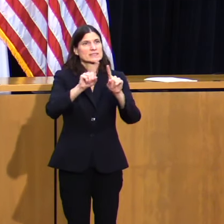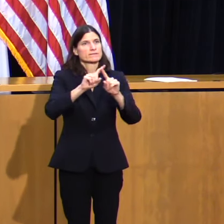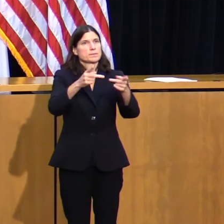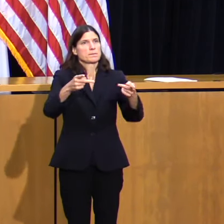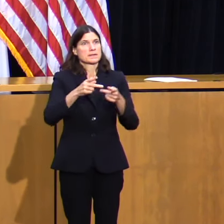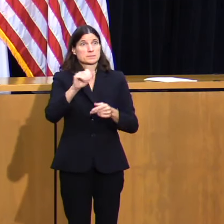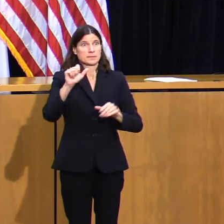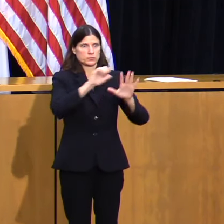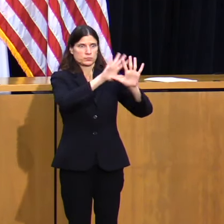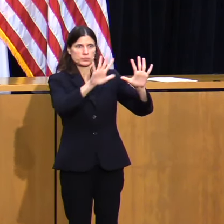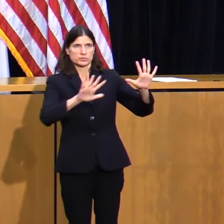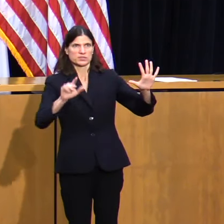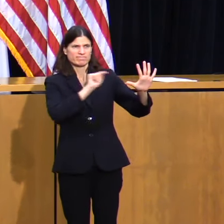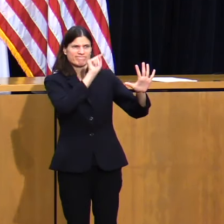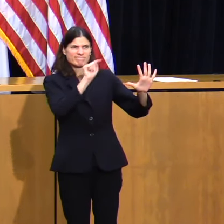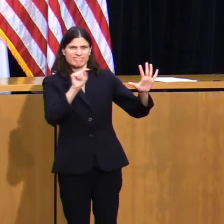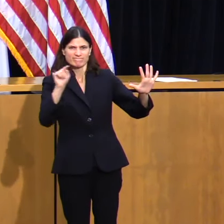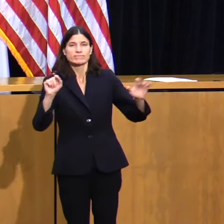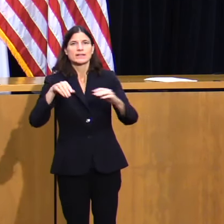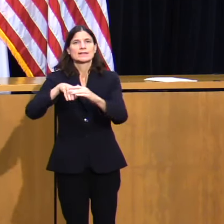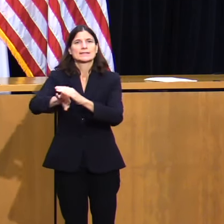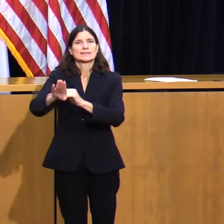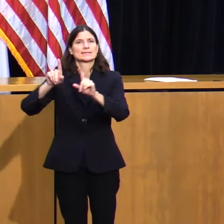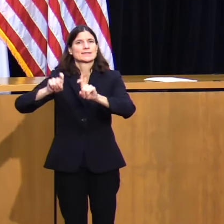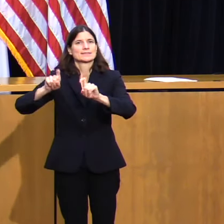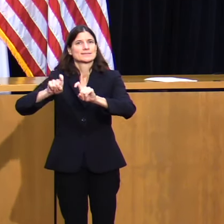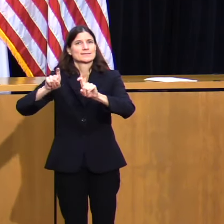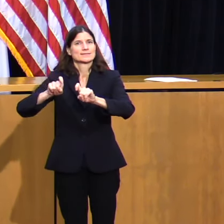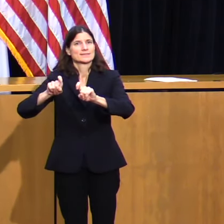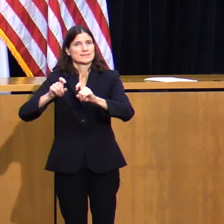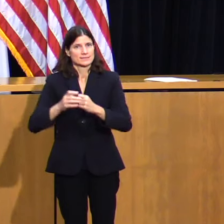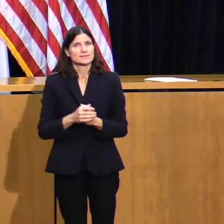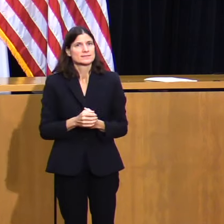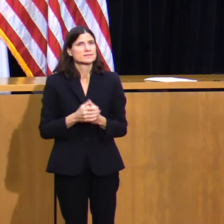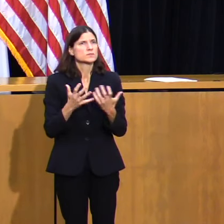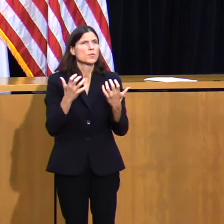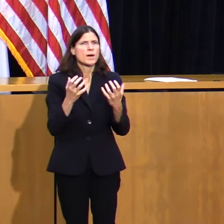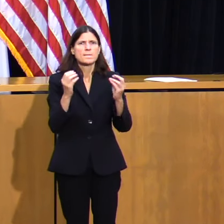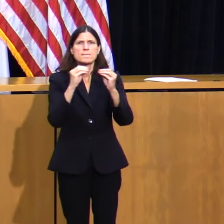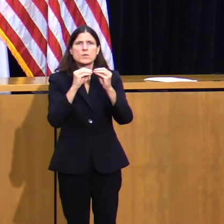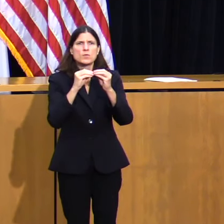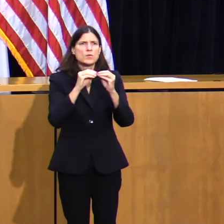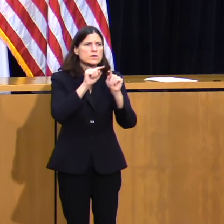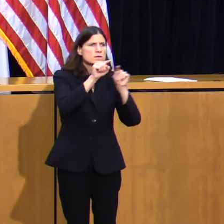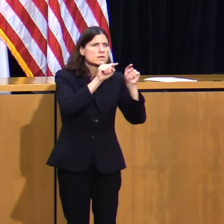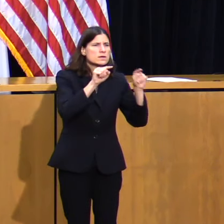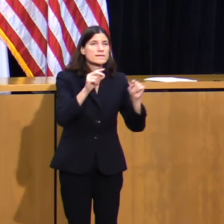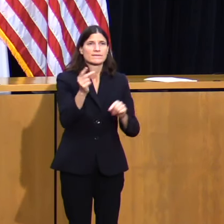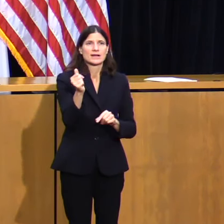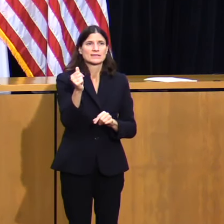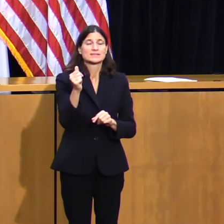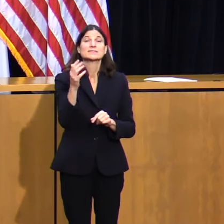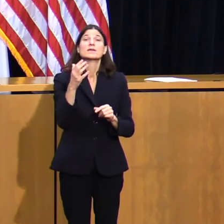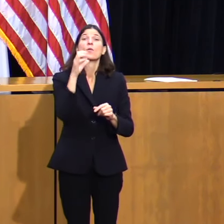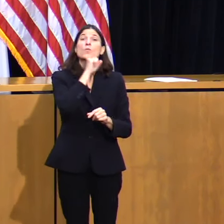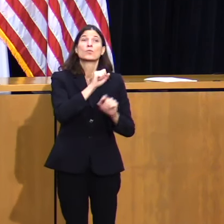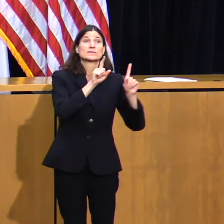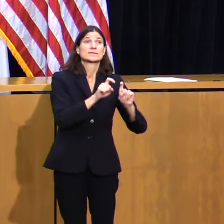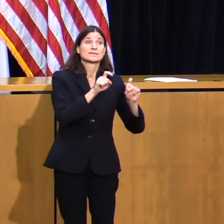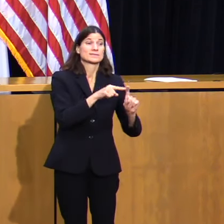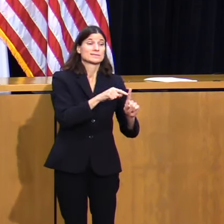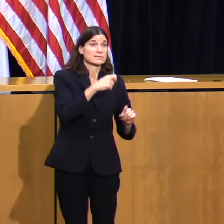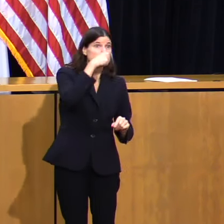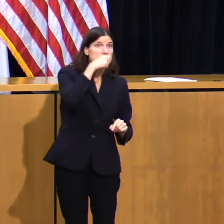work to expand our testing capacity, and continue to reduce our testing turnaround time for lab results. We're one of the top testers